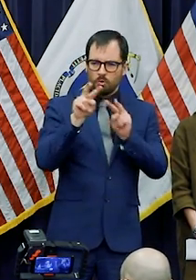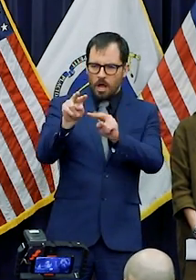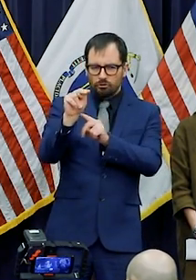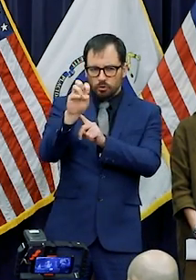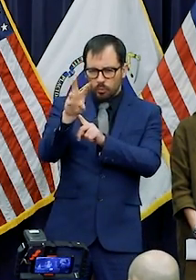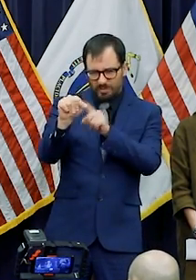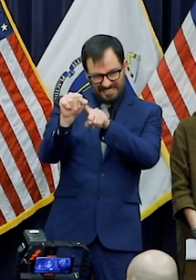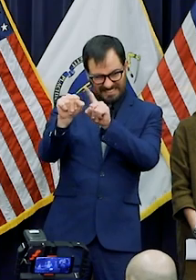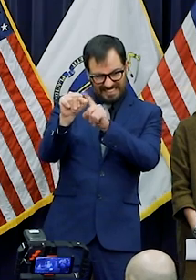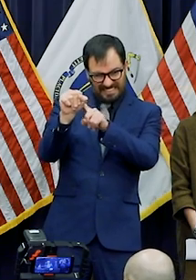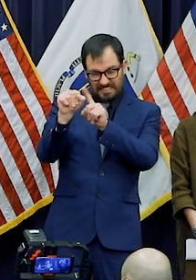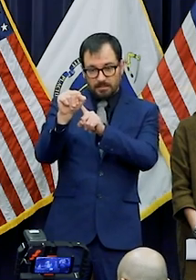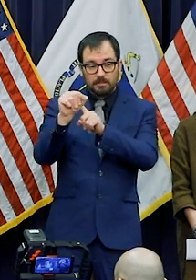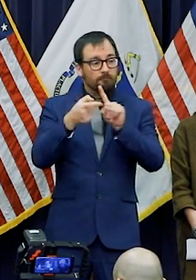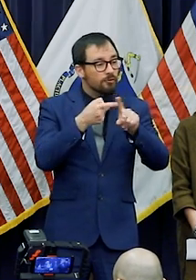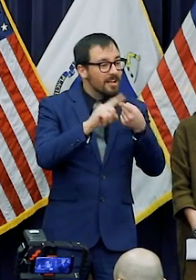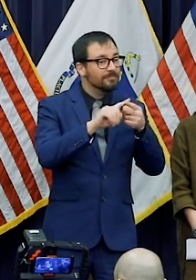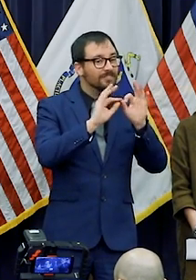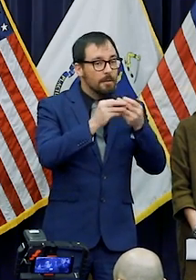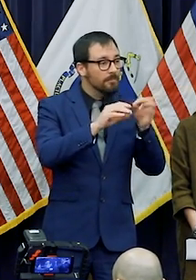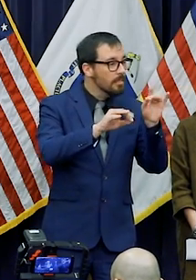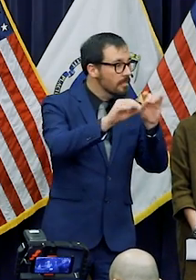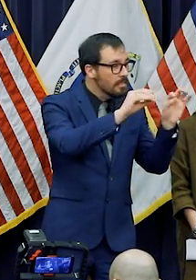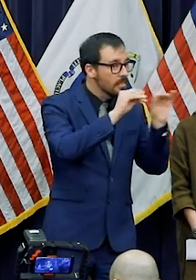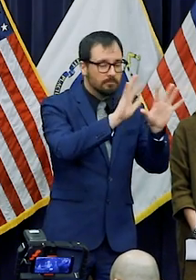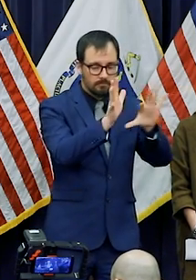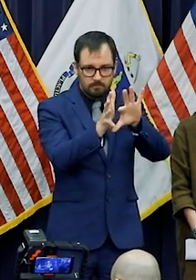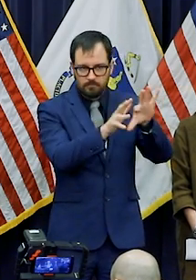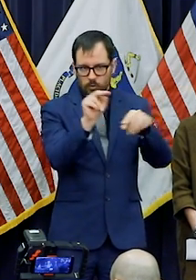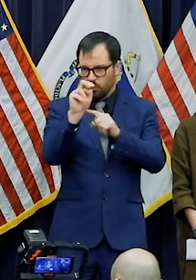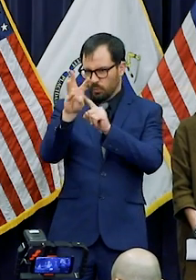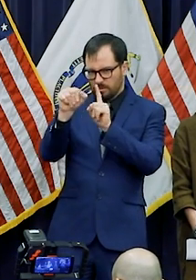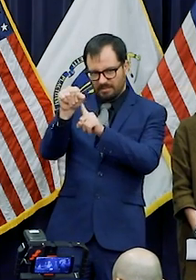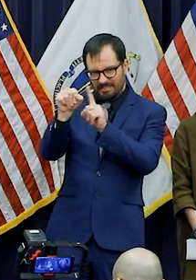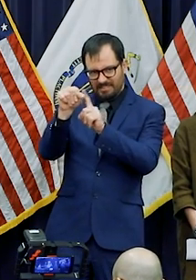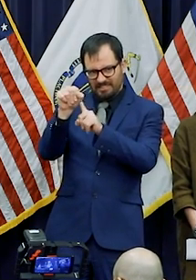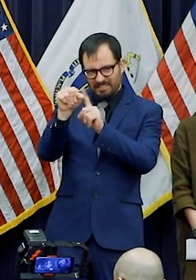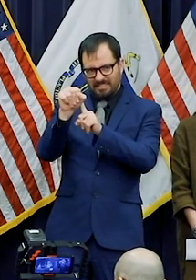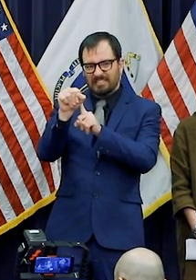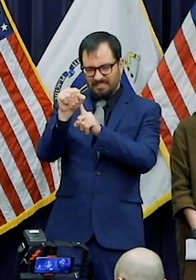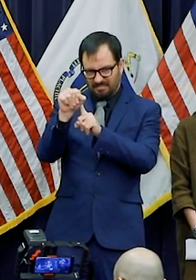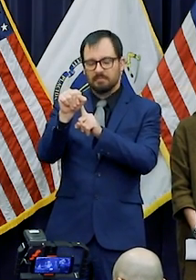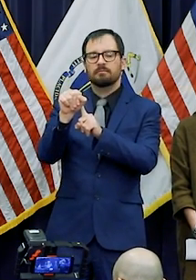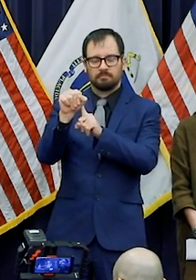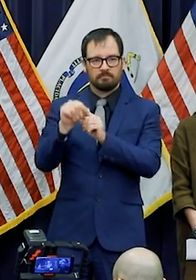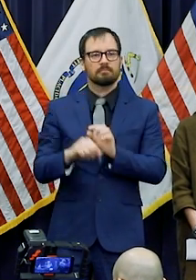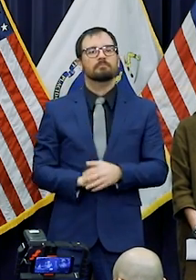friend's neighbor. We urge all citizens to please bookmark